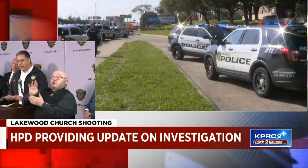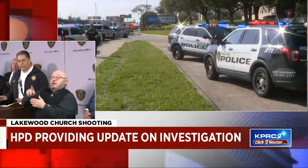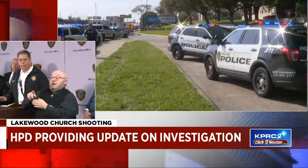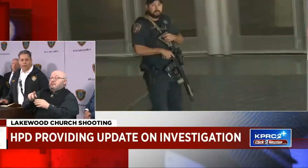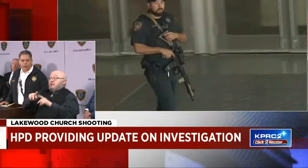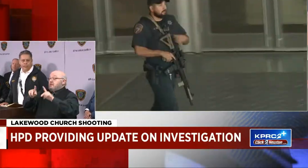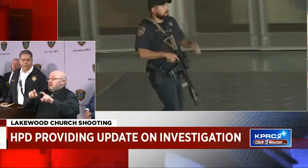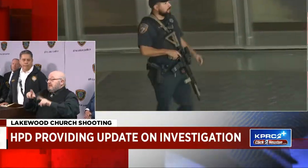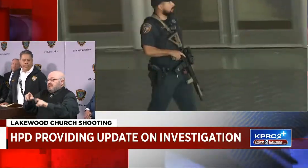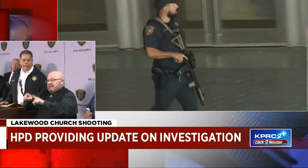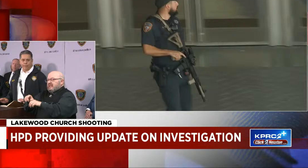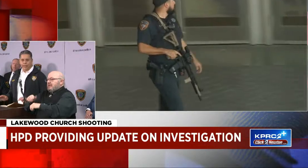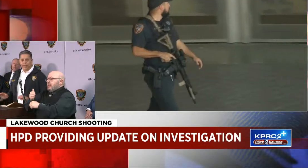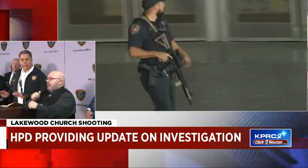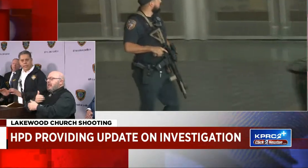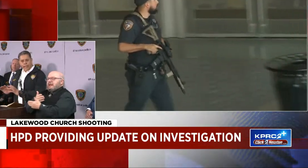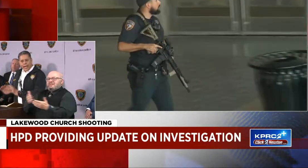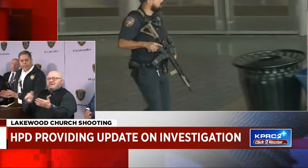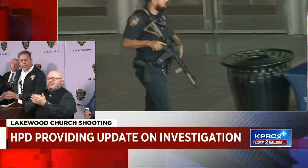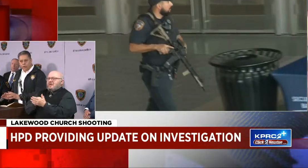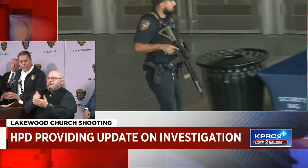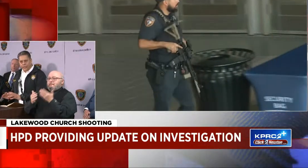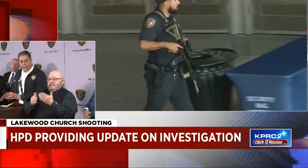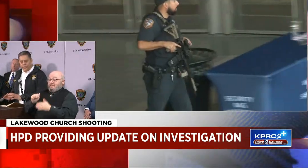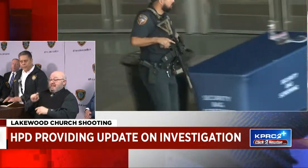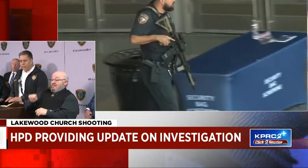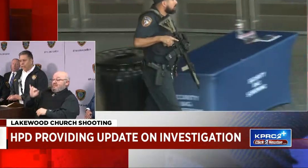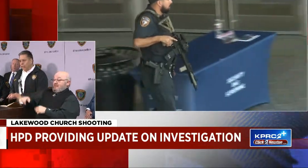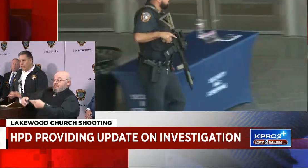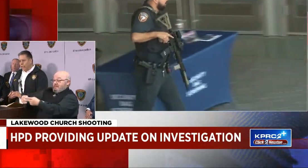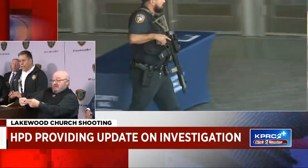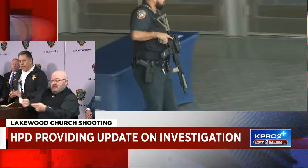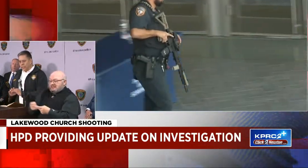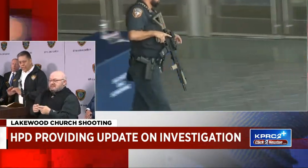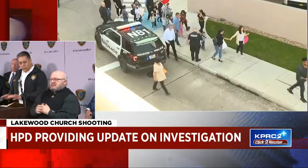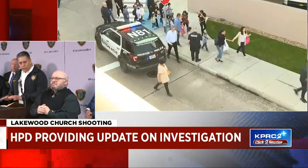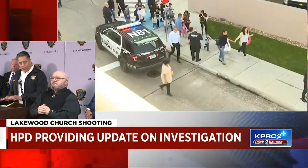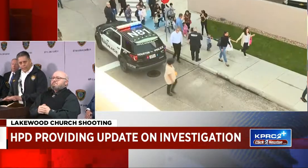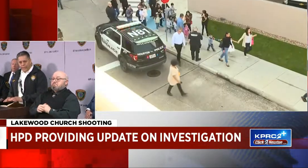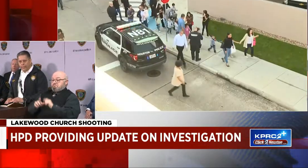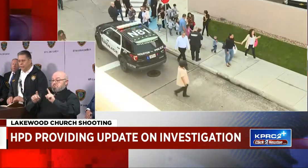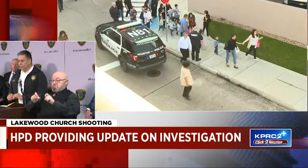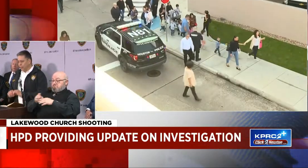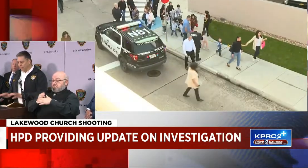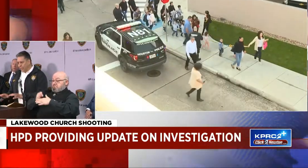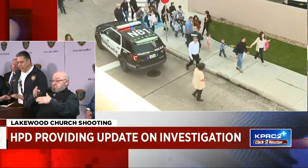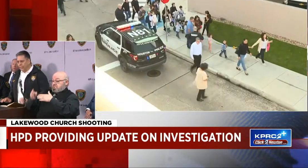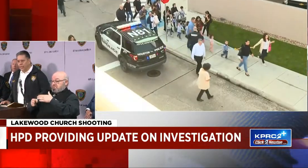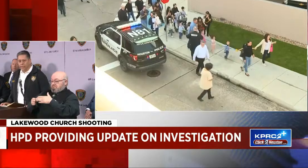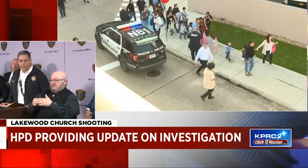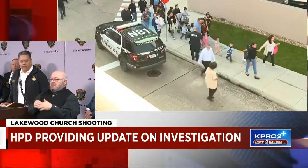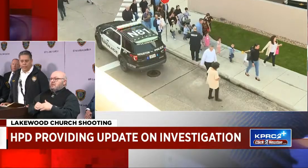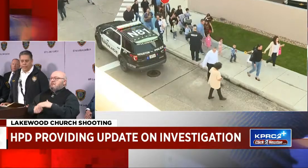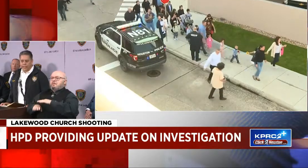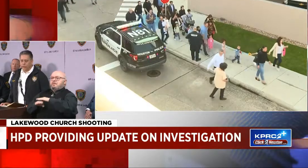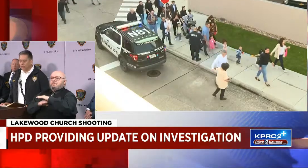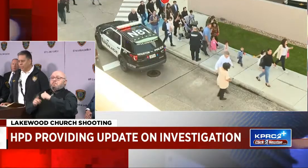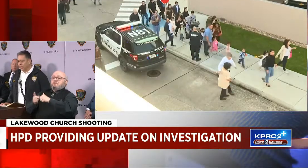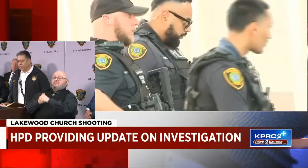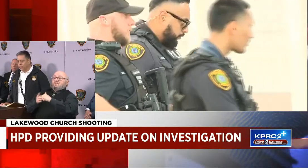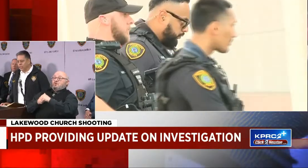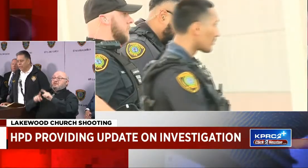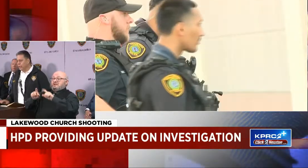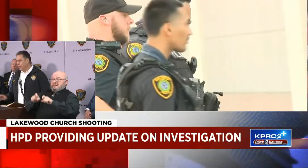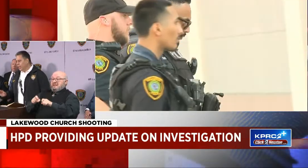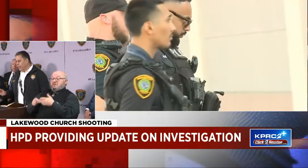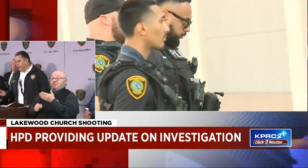on any of the products that may have been at the location. The tests were completed, the preliminary tests were completed